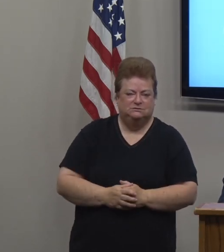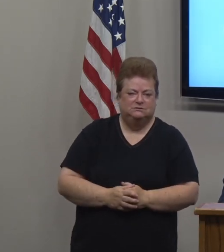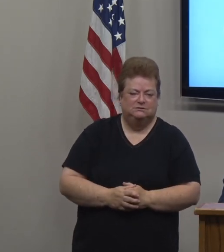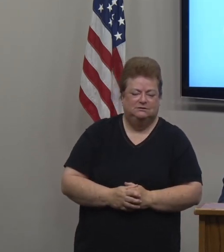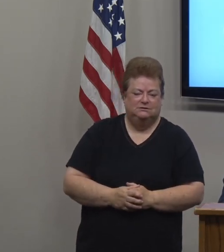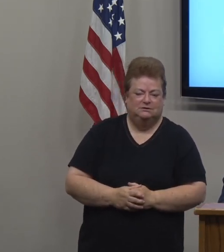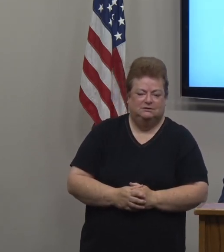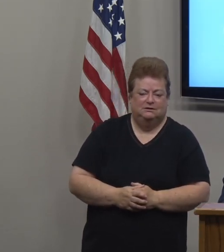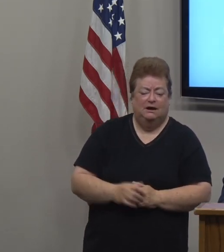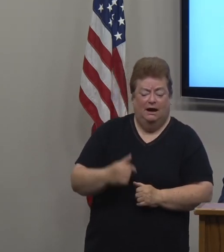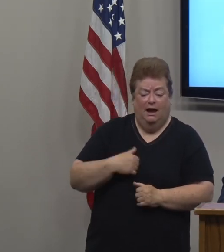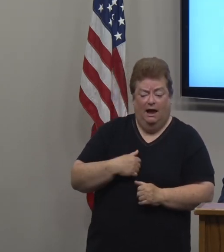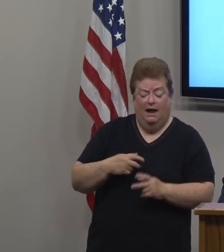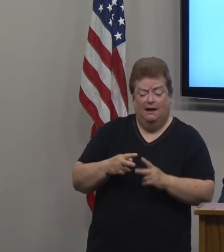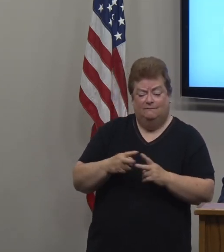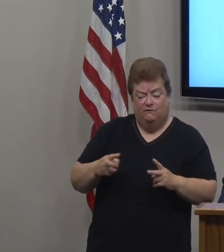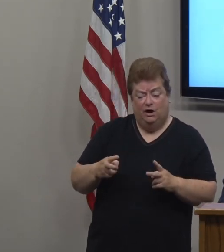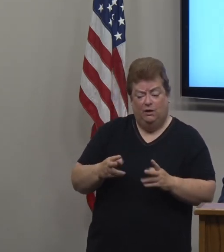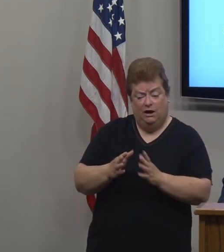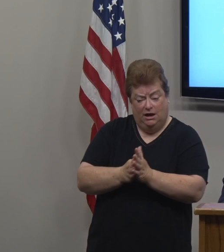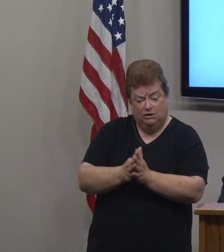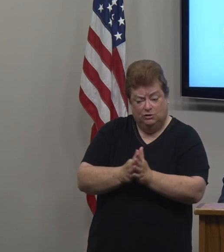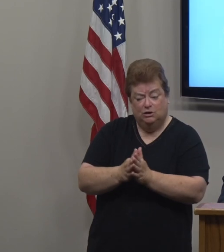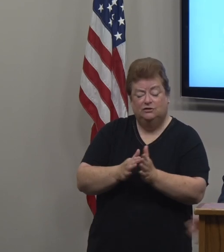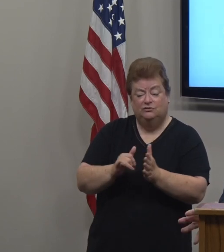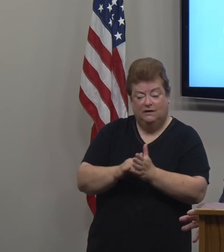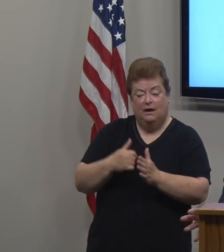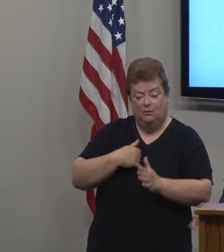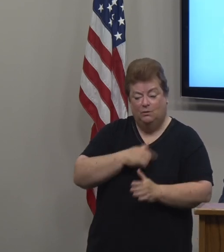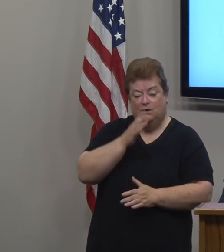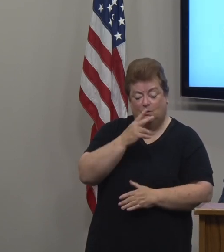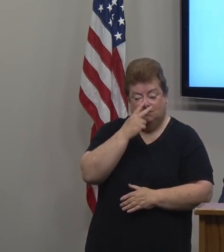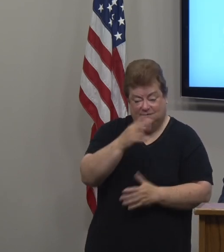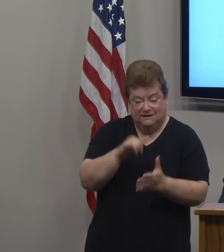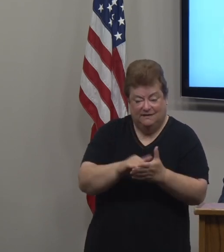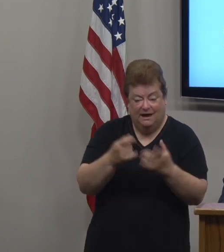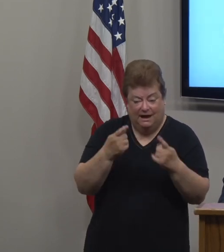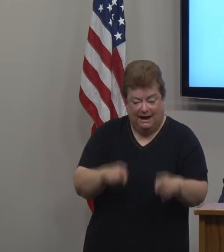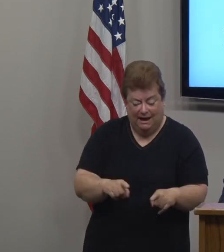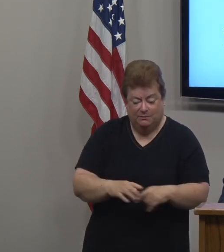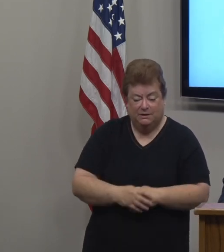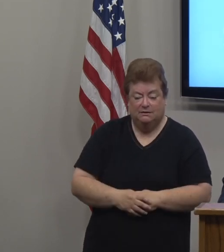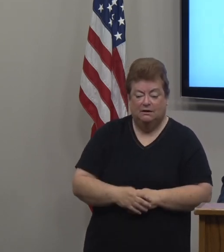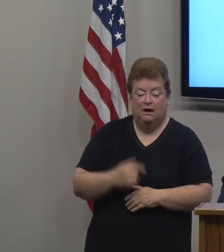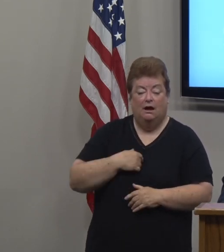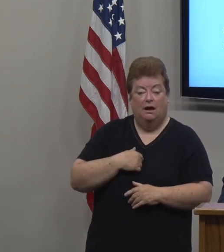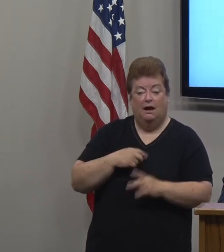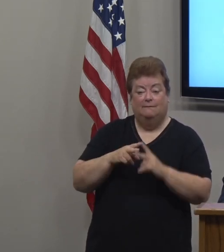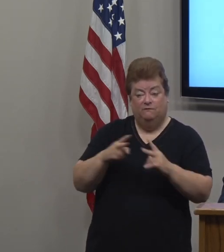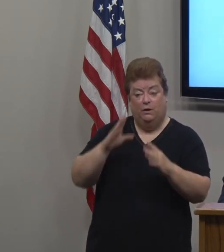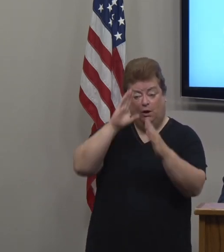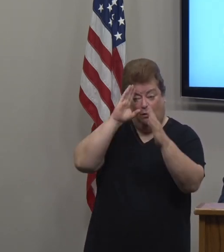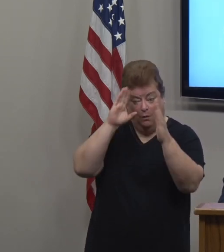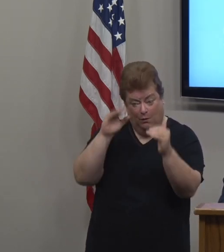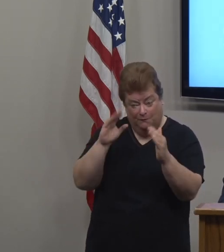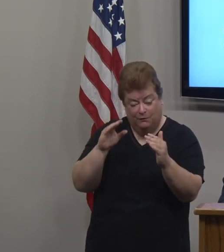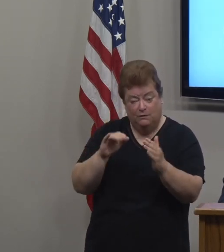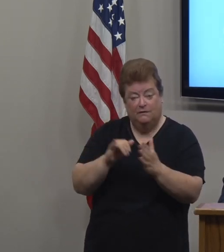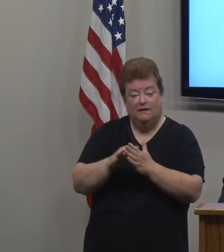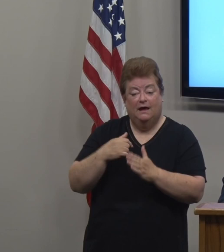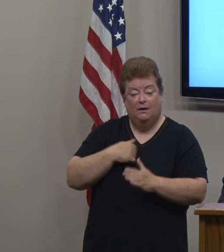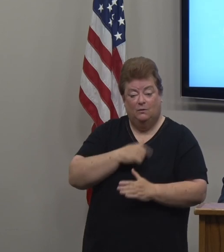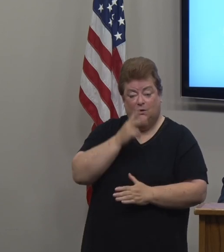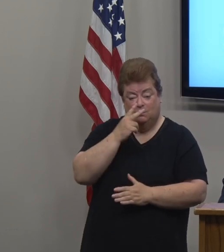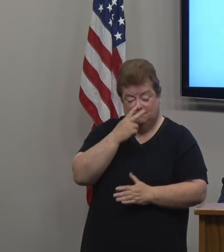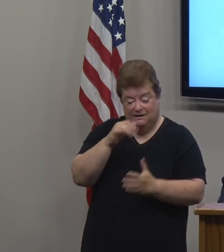I am very encouraged that we are going to see that happen. And I am very hopeful that we're going to see that happen